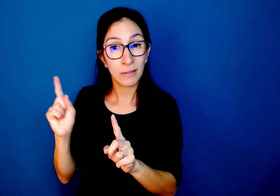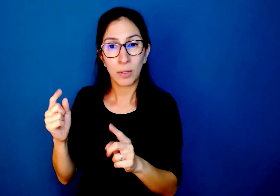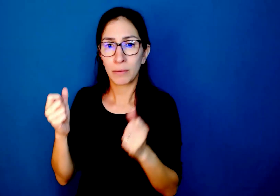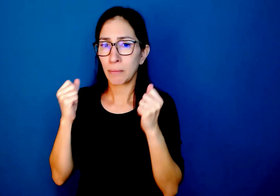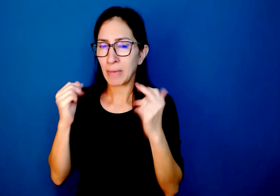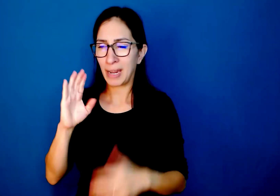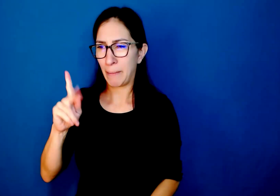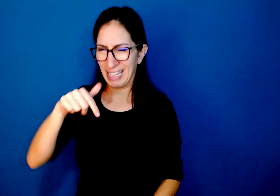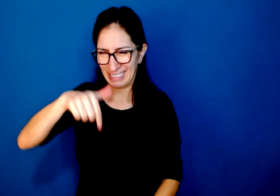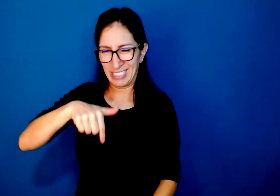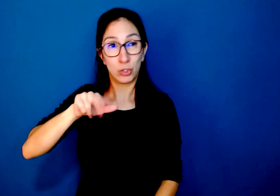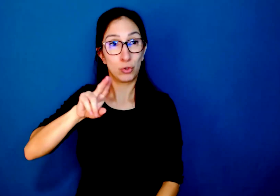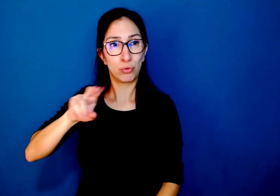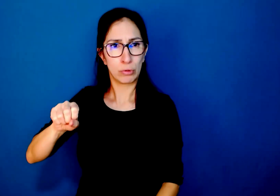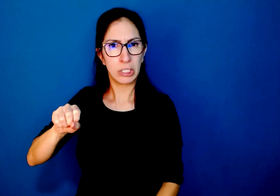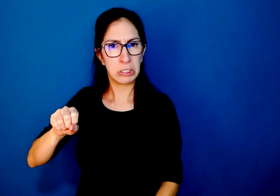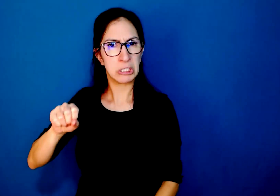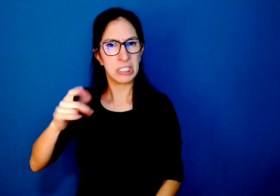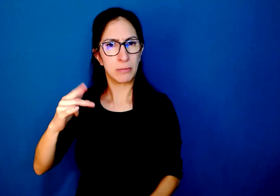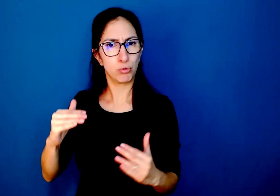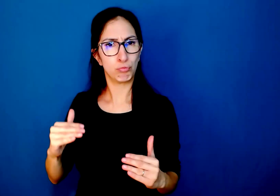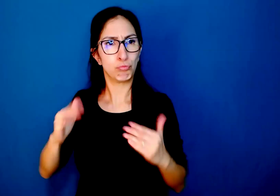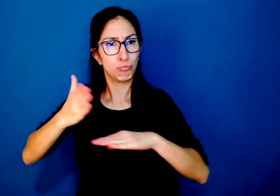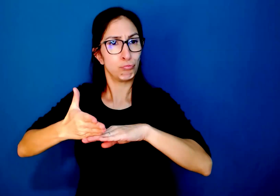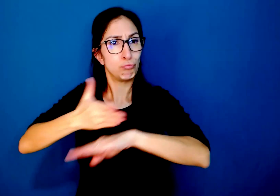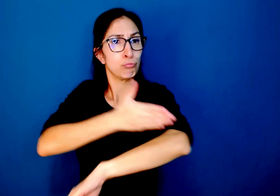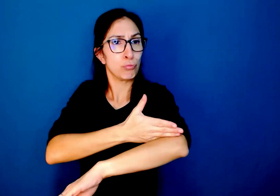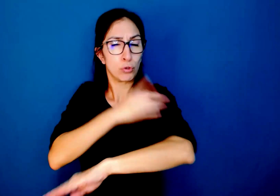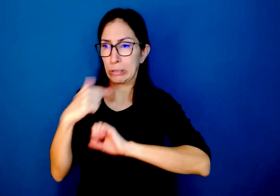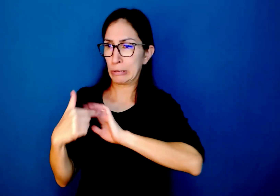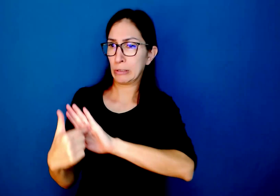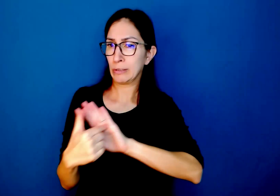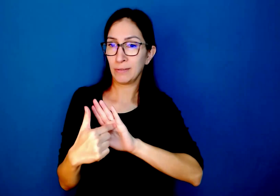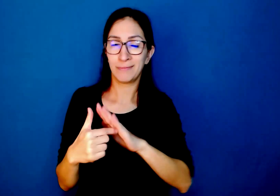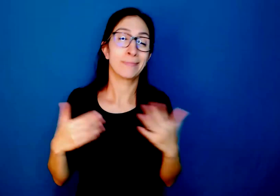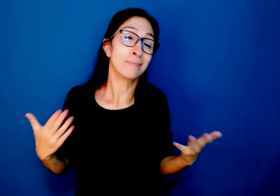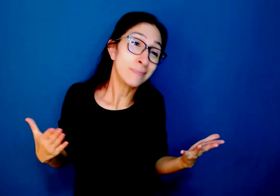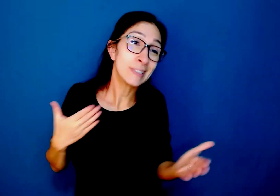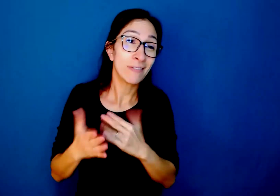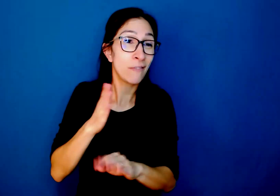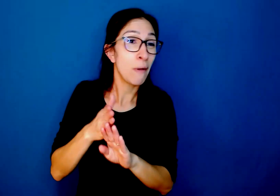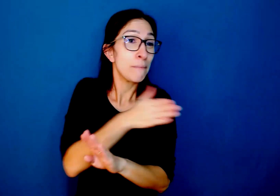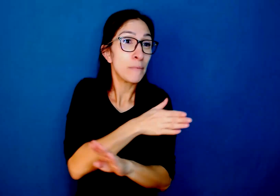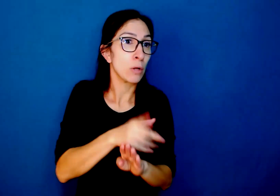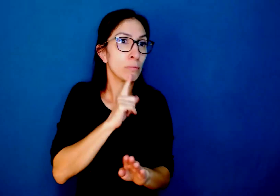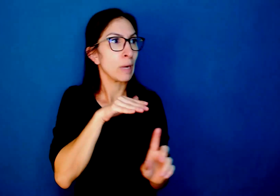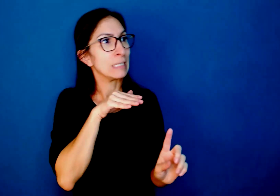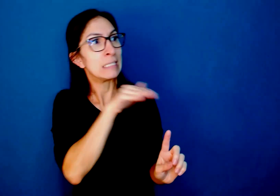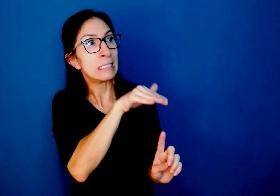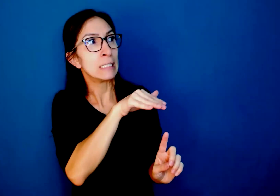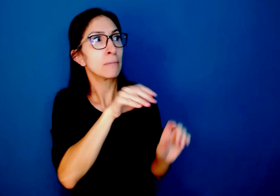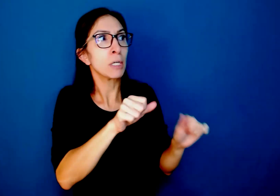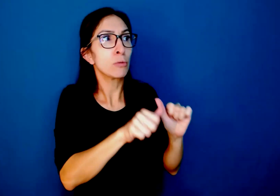have done some really good work, through threats imagined or otherwise of litigation